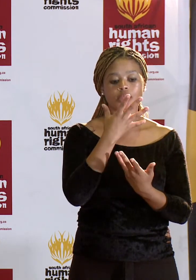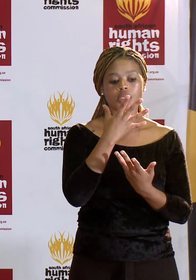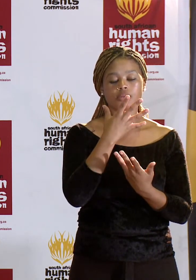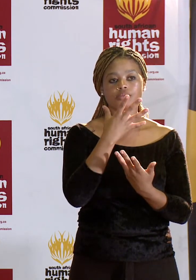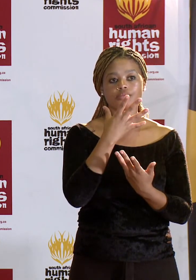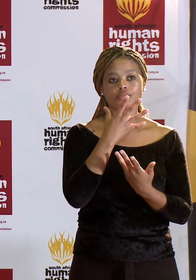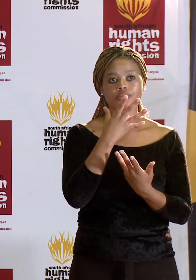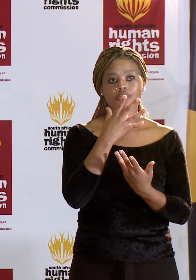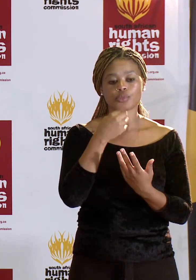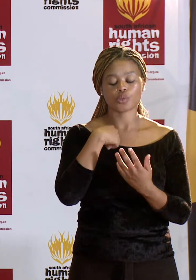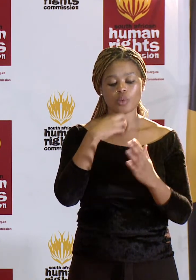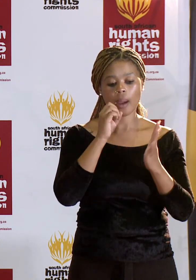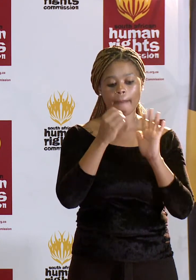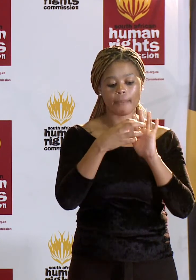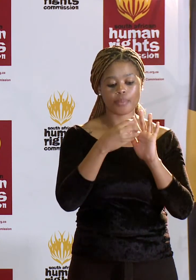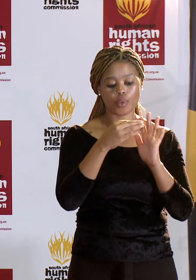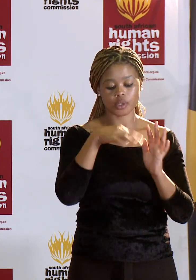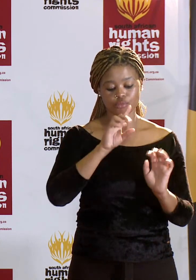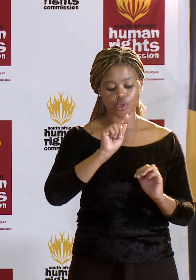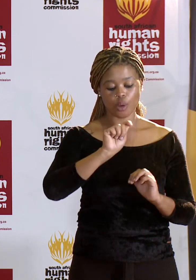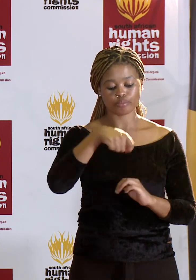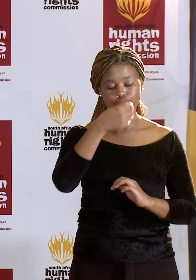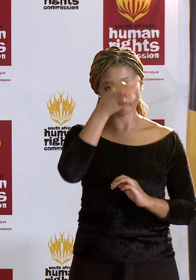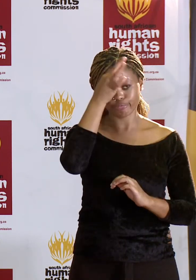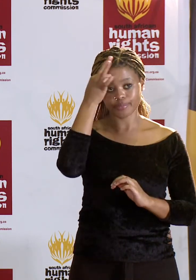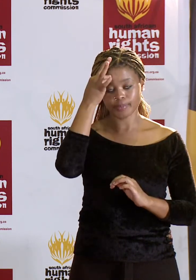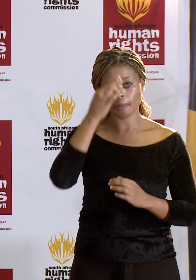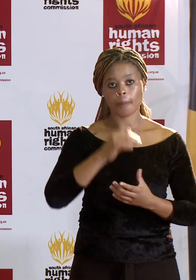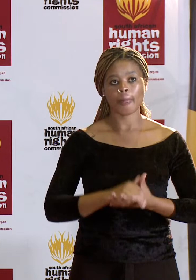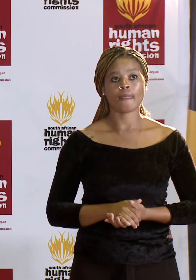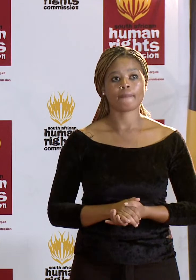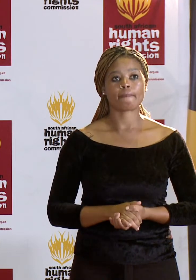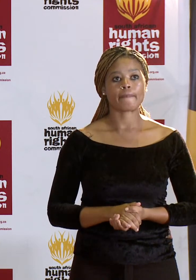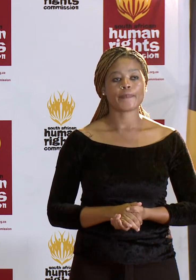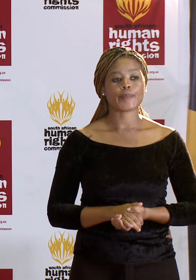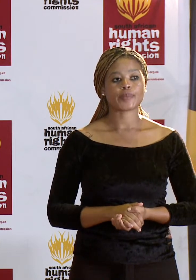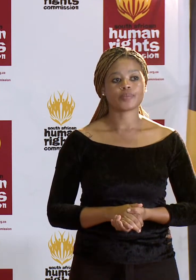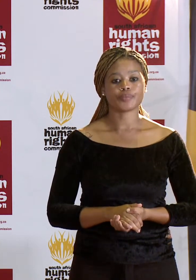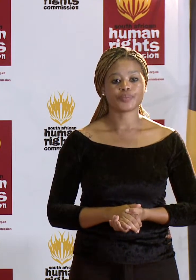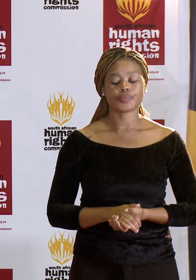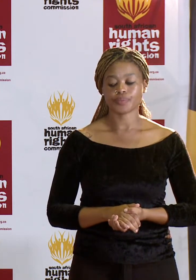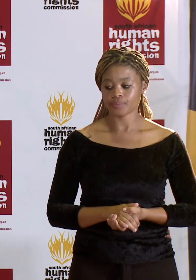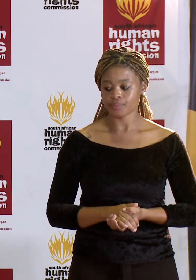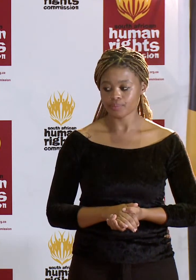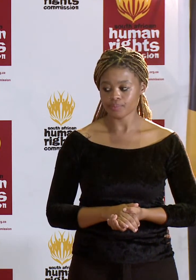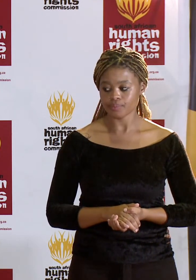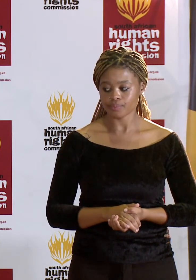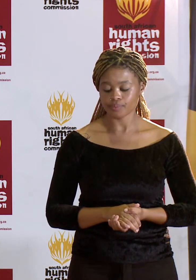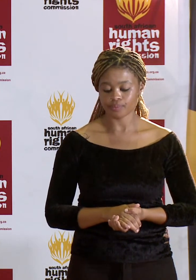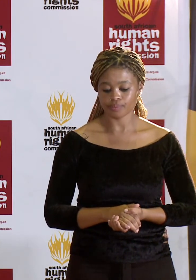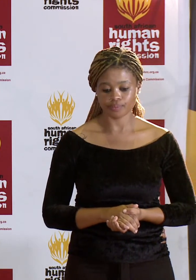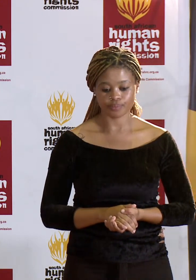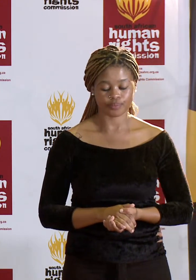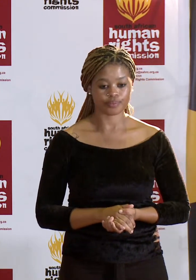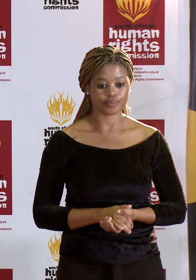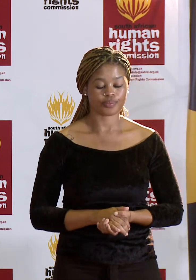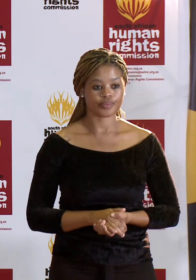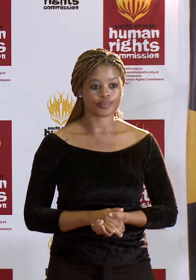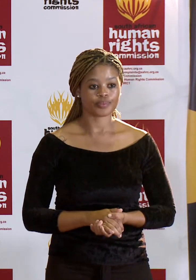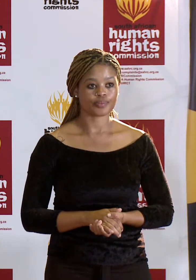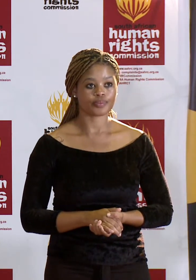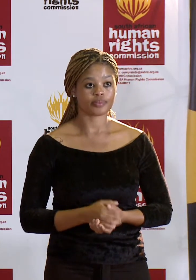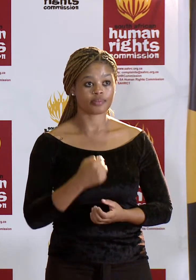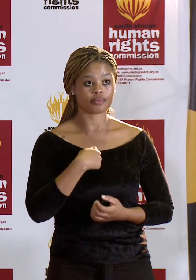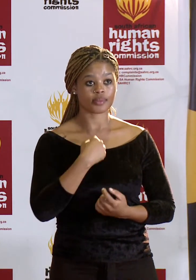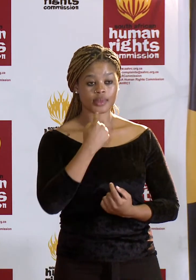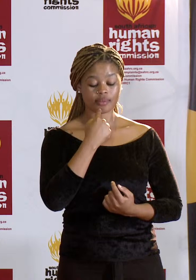page, which will be posted in the next few minutes. Right, so I wanted to say I'm a